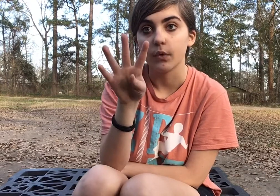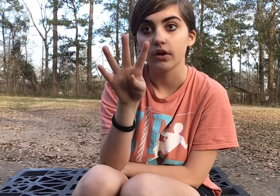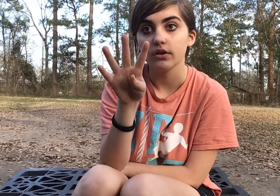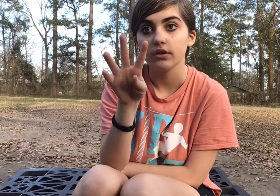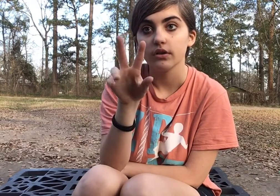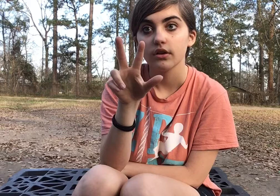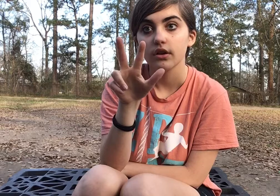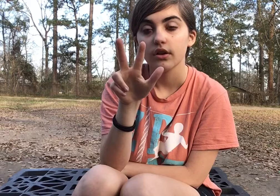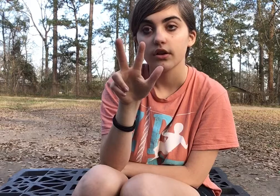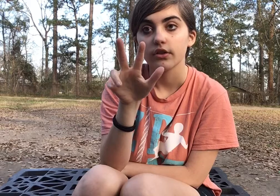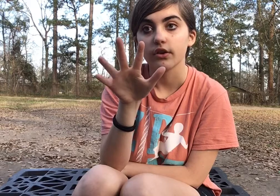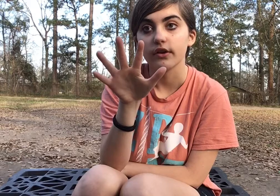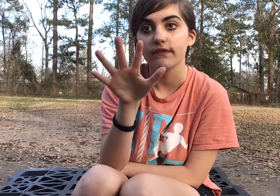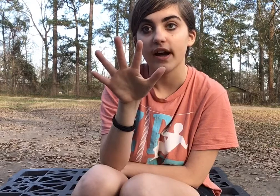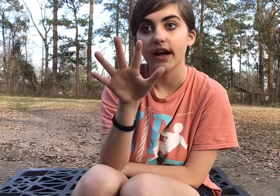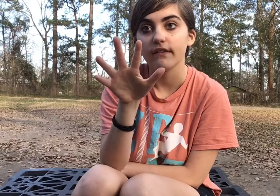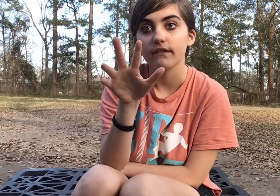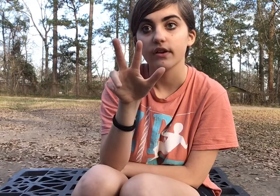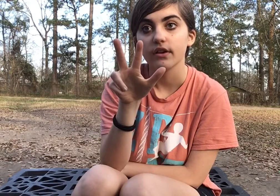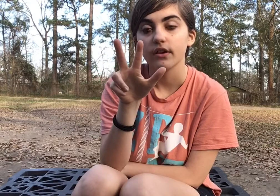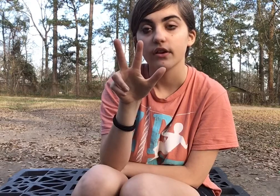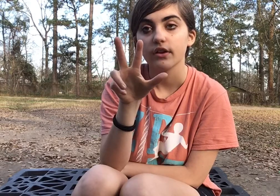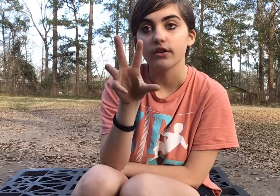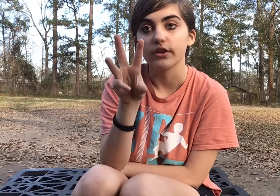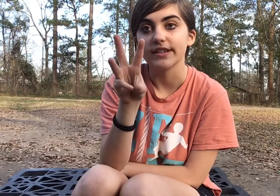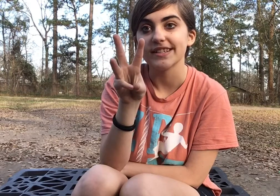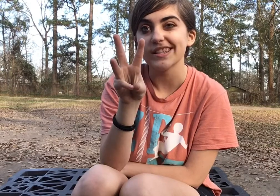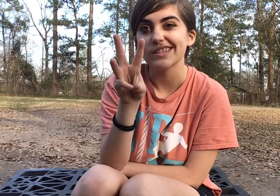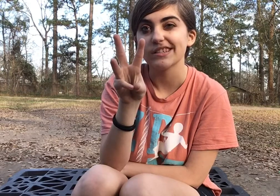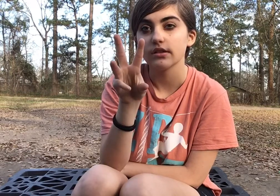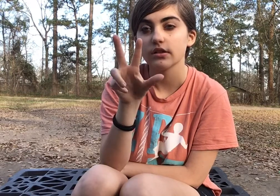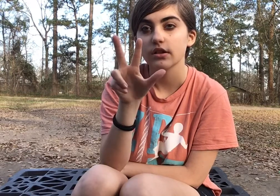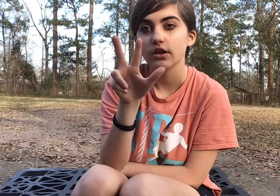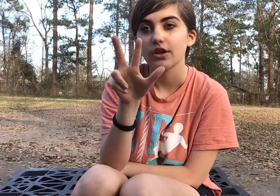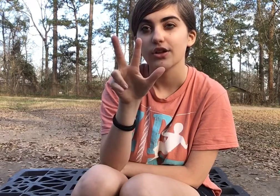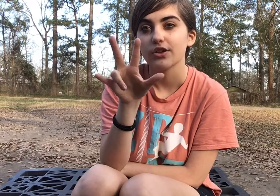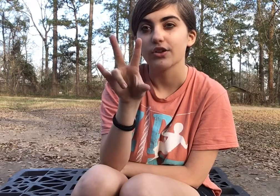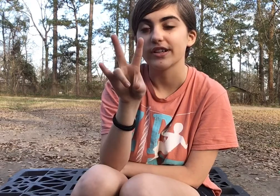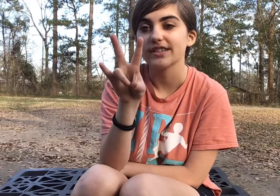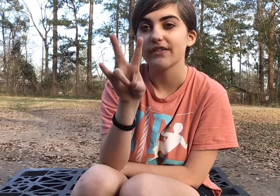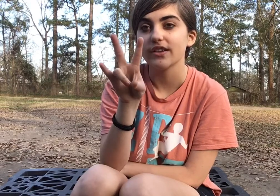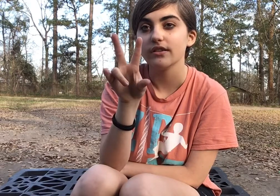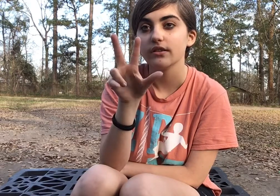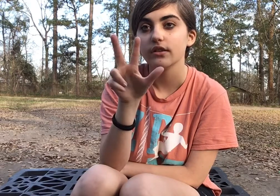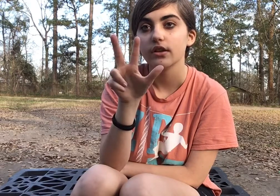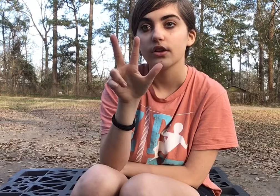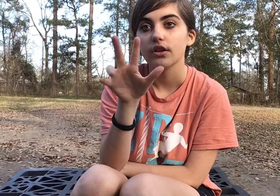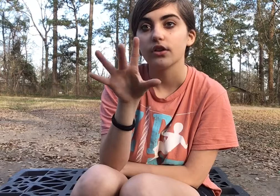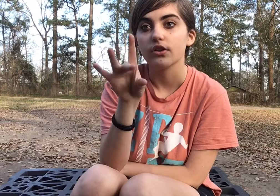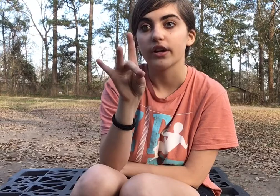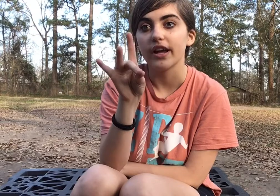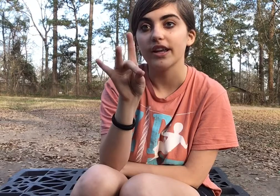34, 35, 36, 37,